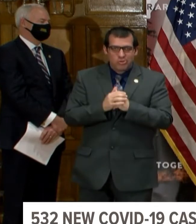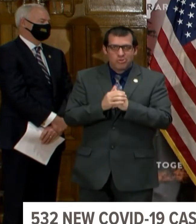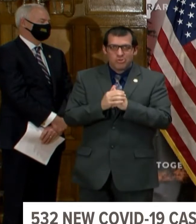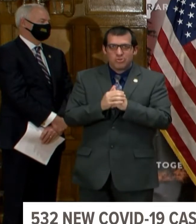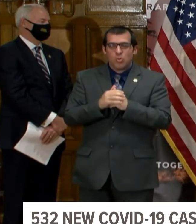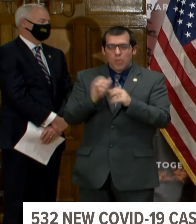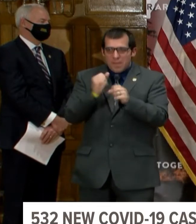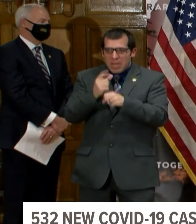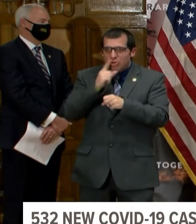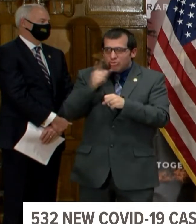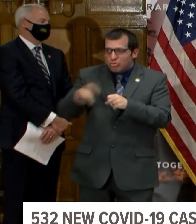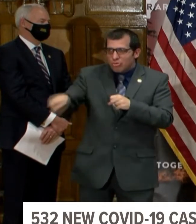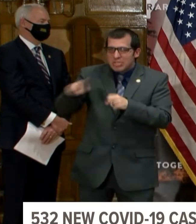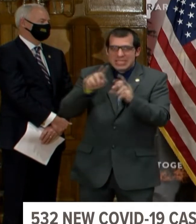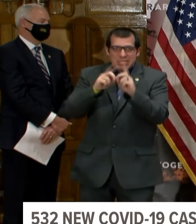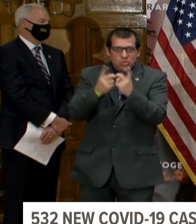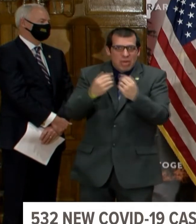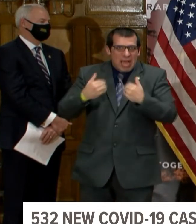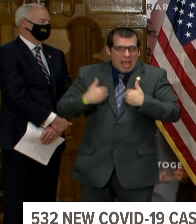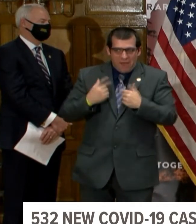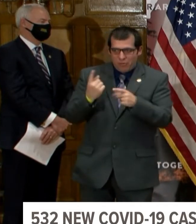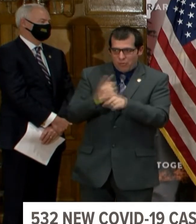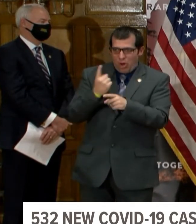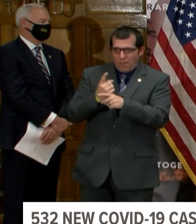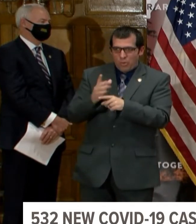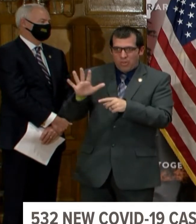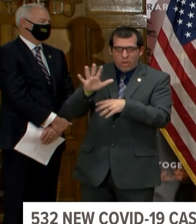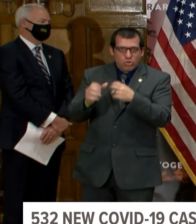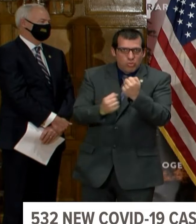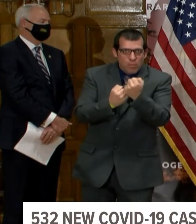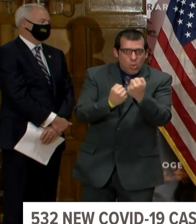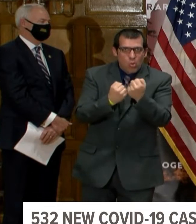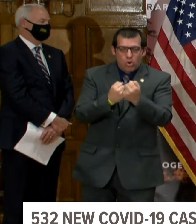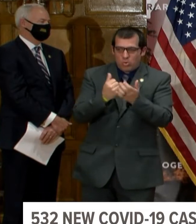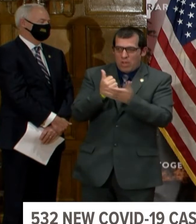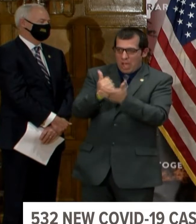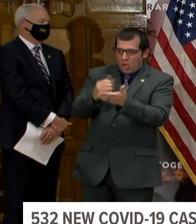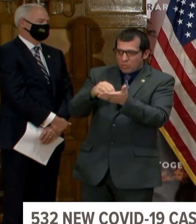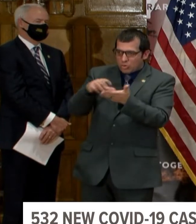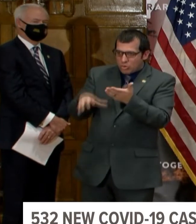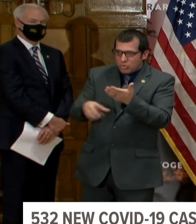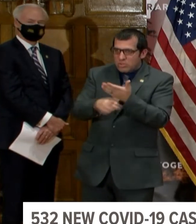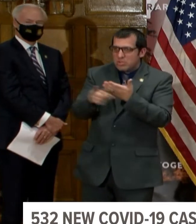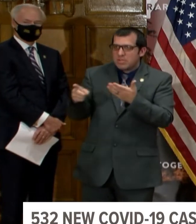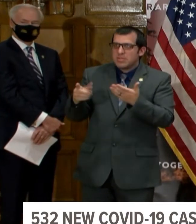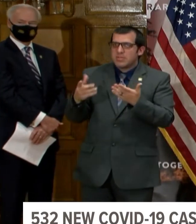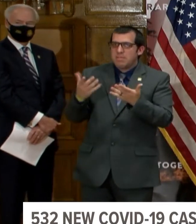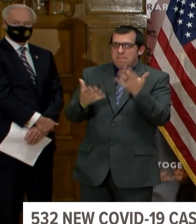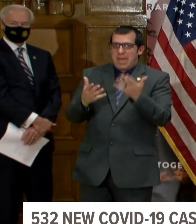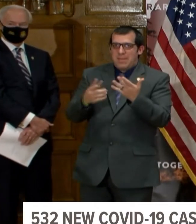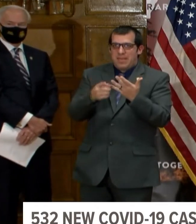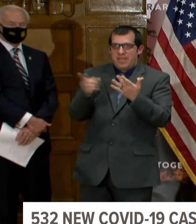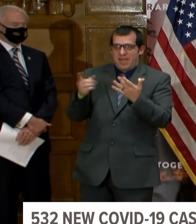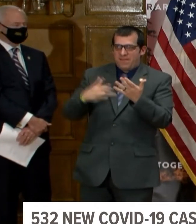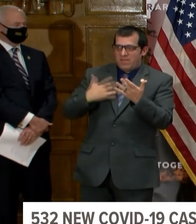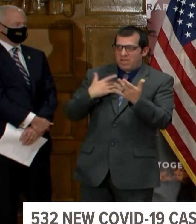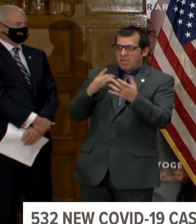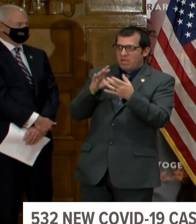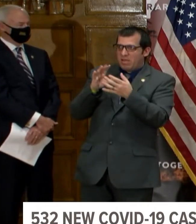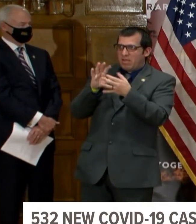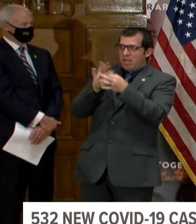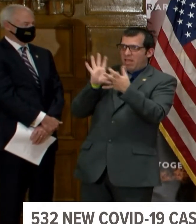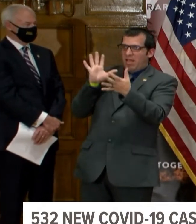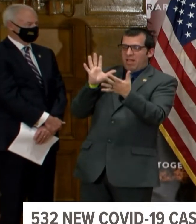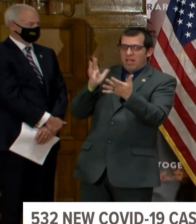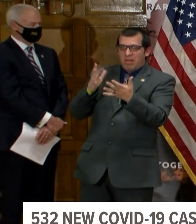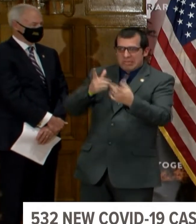that districts have the proper supports to help with students who might become disengaged or who might